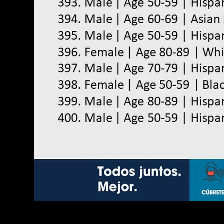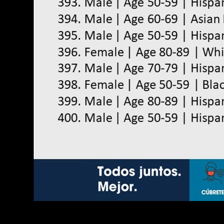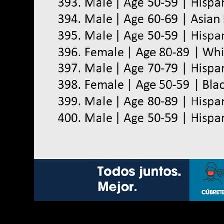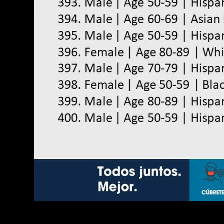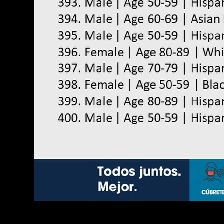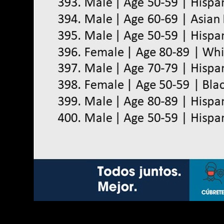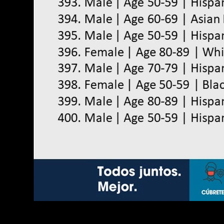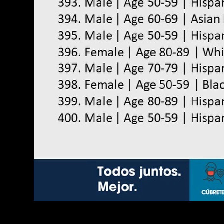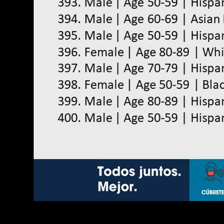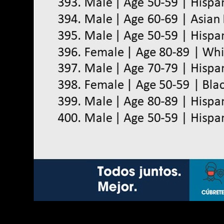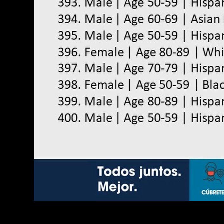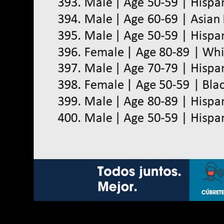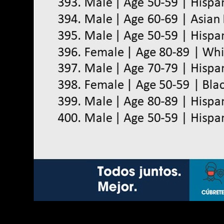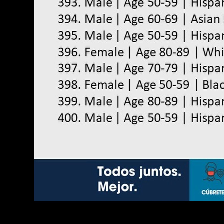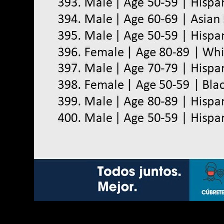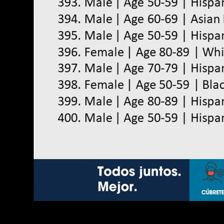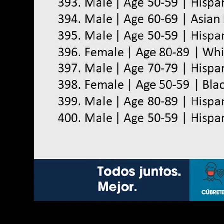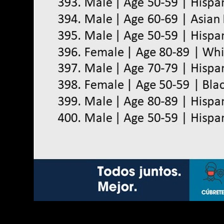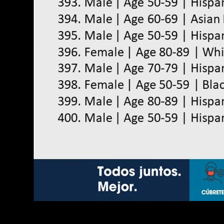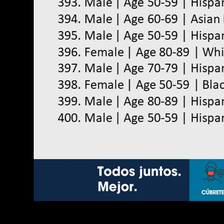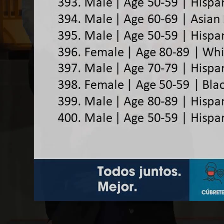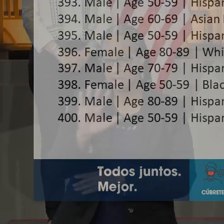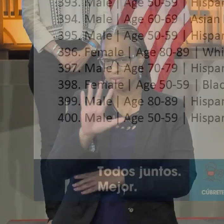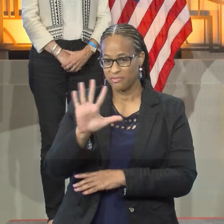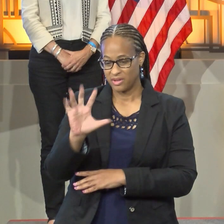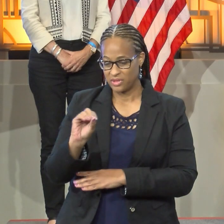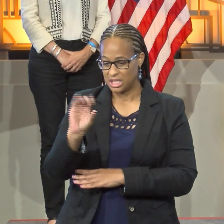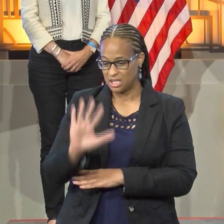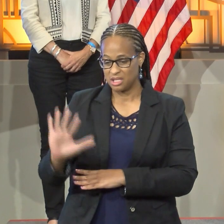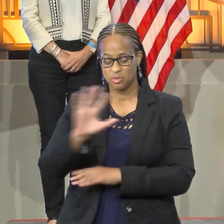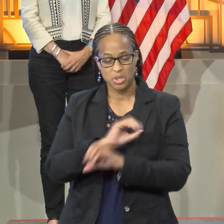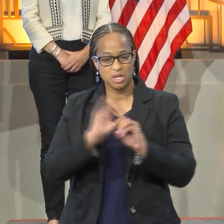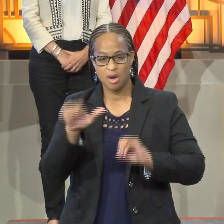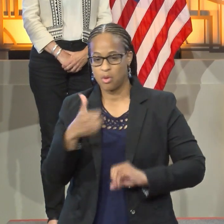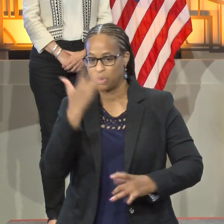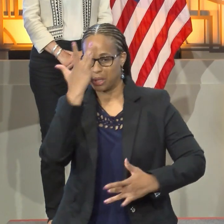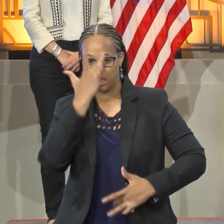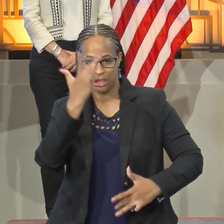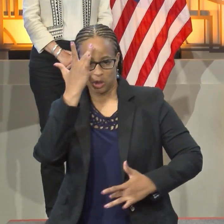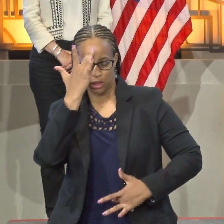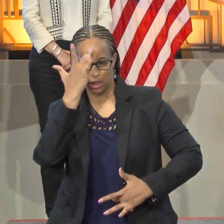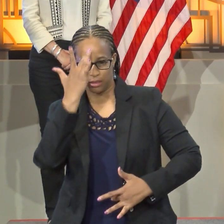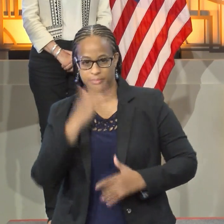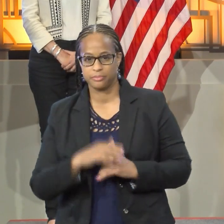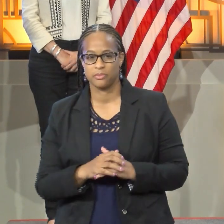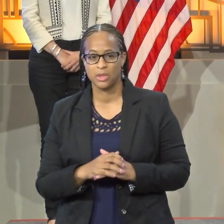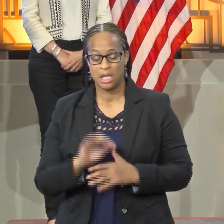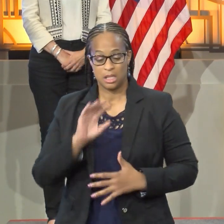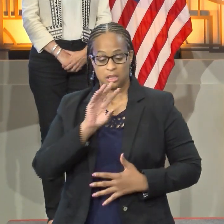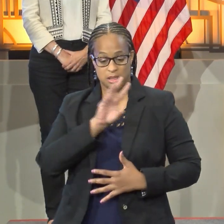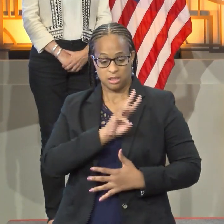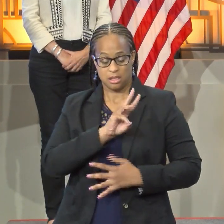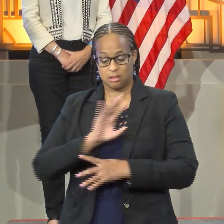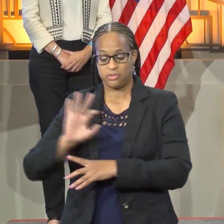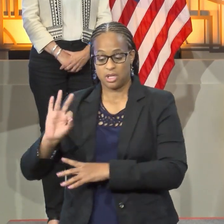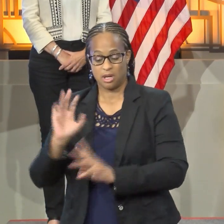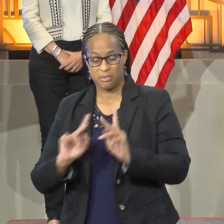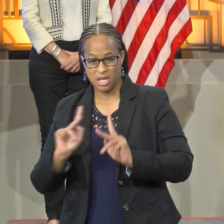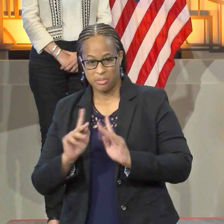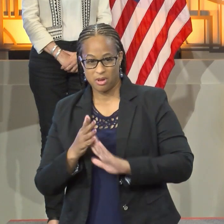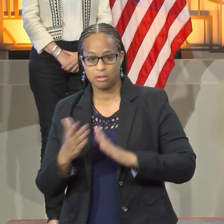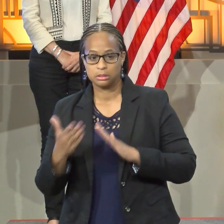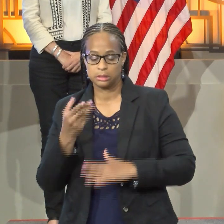again, in their 40s and 50s with no underlying health conditions. 6 of the 9 happen to